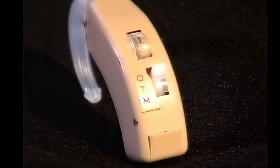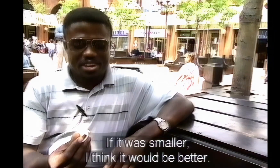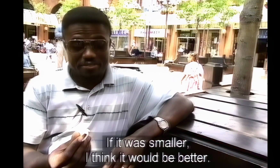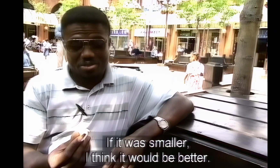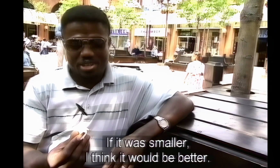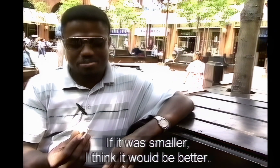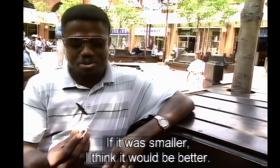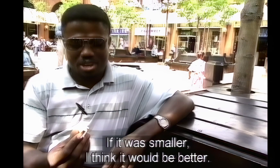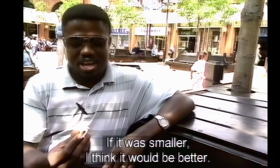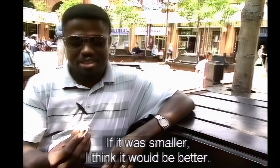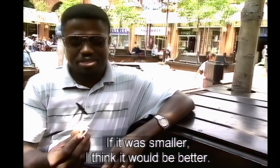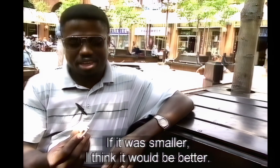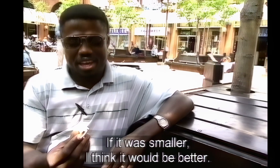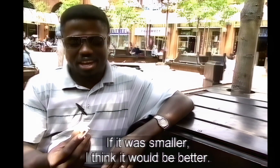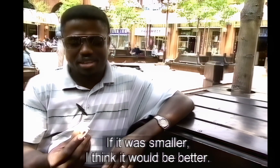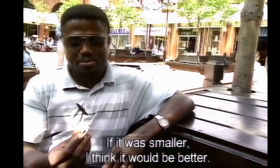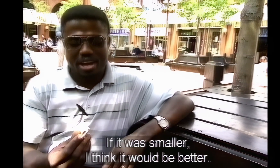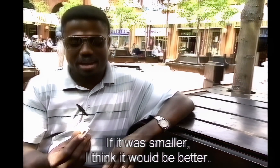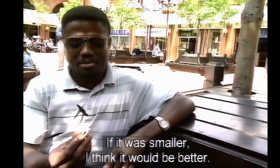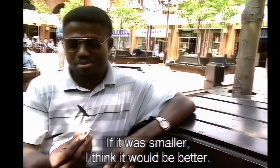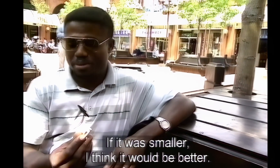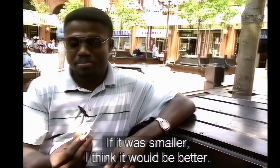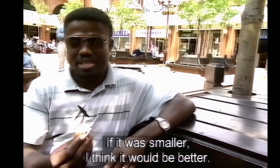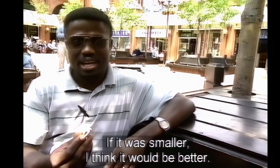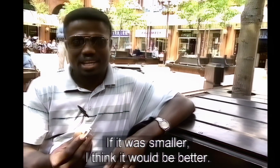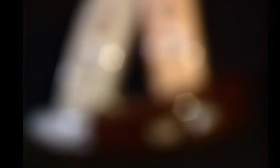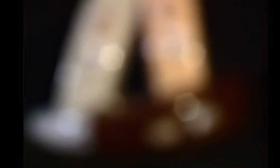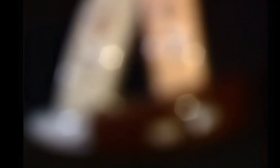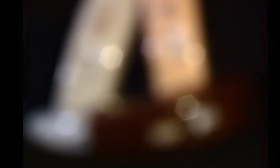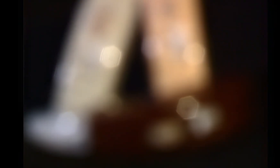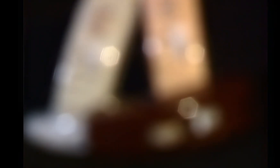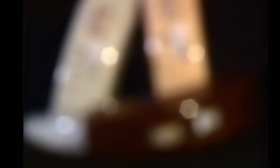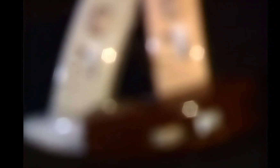If it were smaller, I think it'd probably be better.